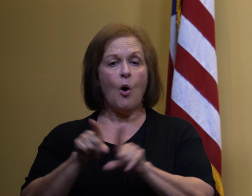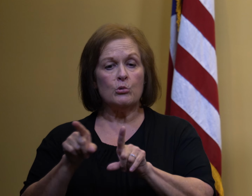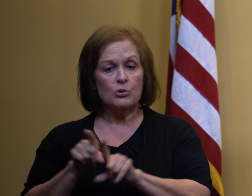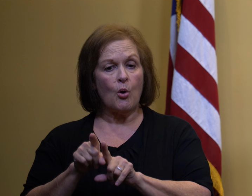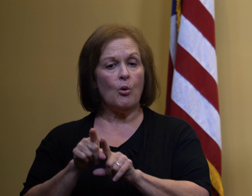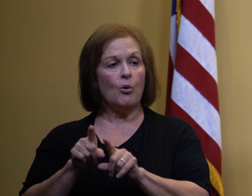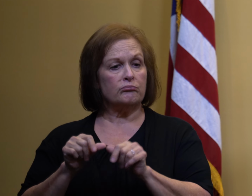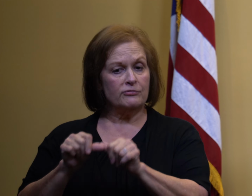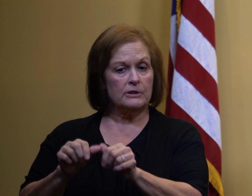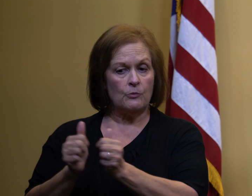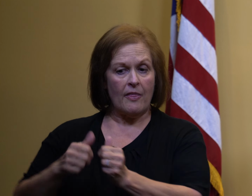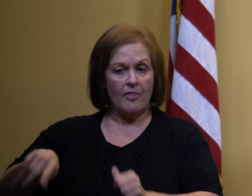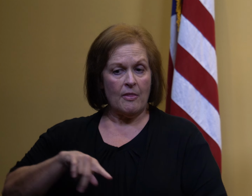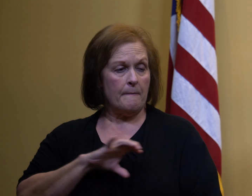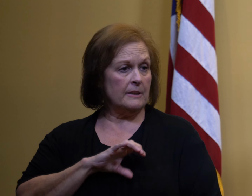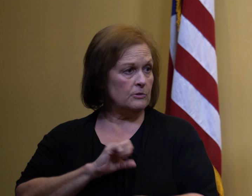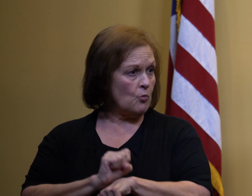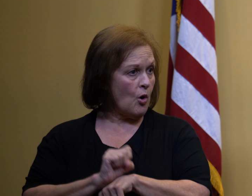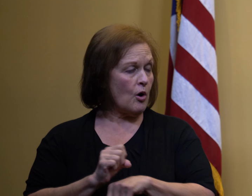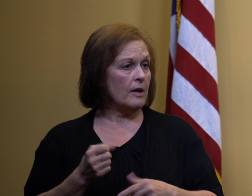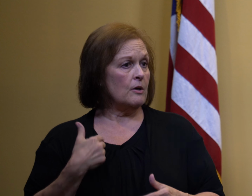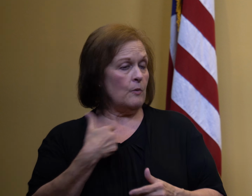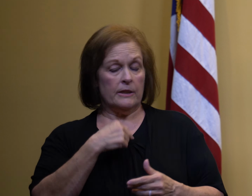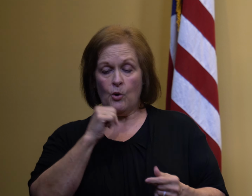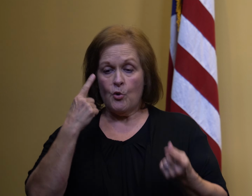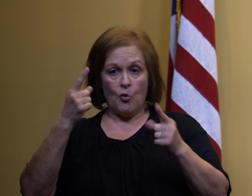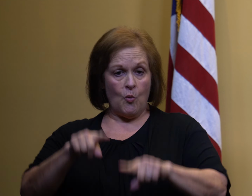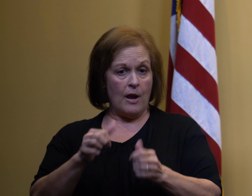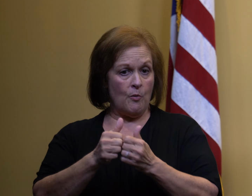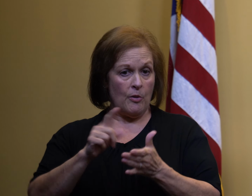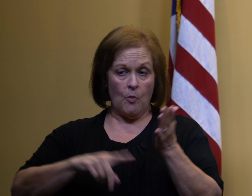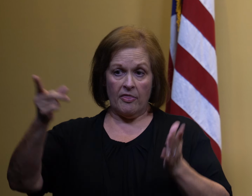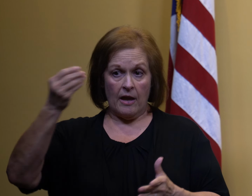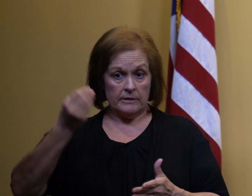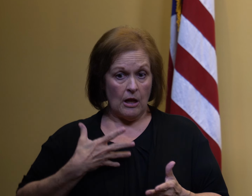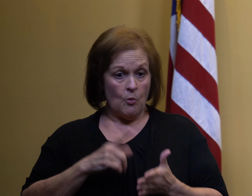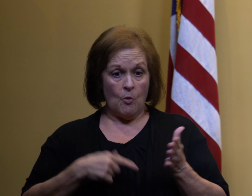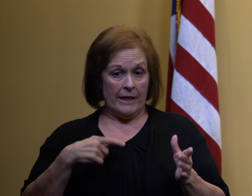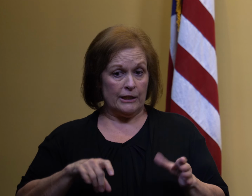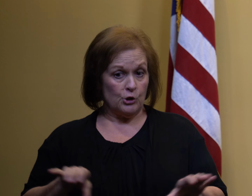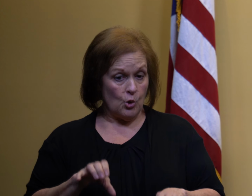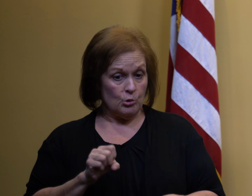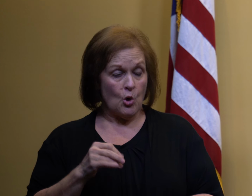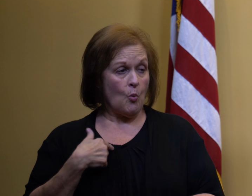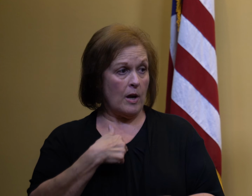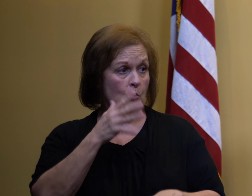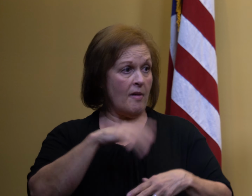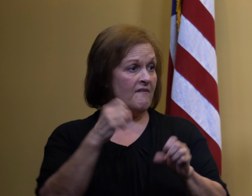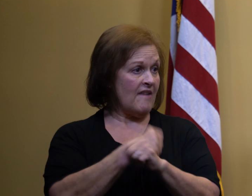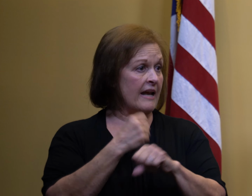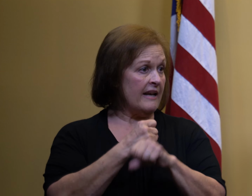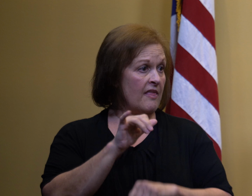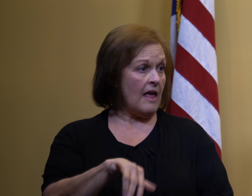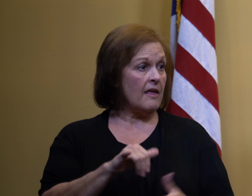our officers. We do not agree with what is being told to us about what we need to do. And so we're going to fight it every step of the